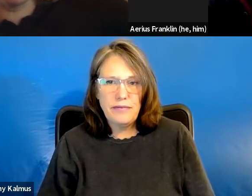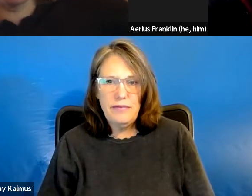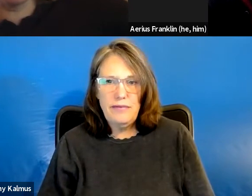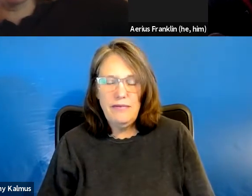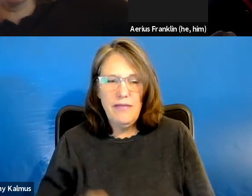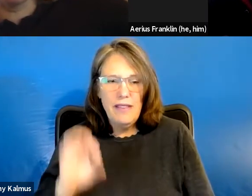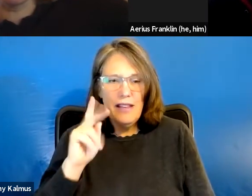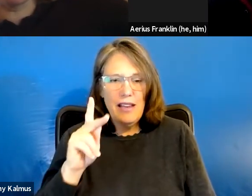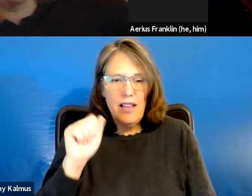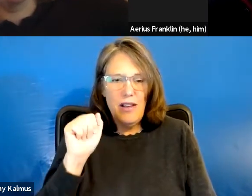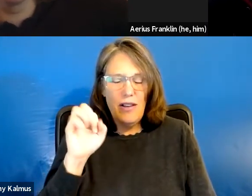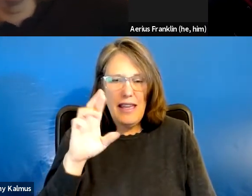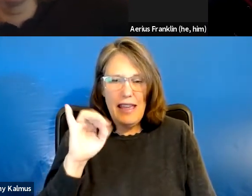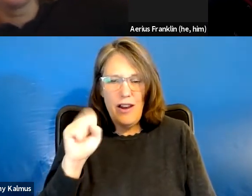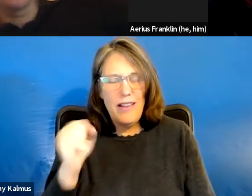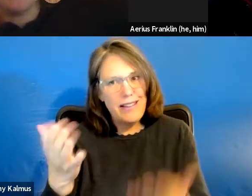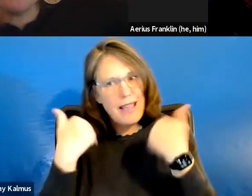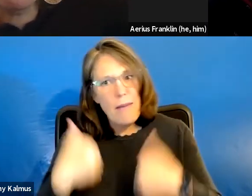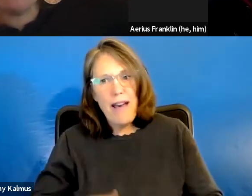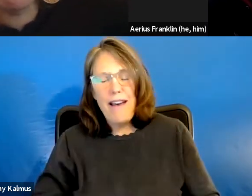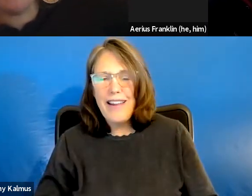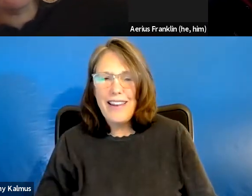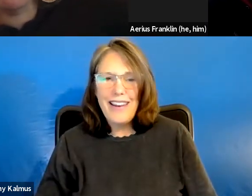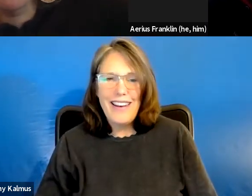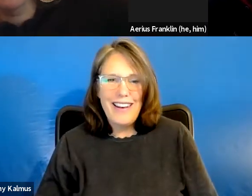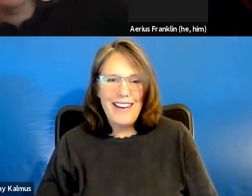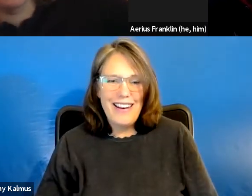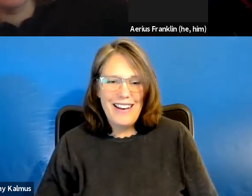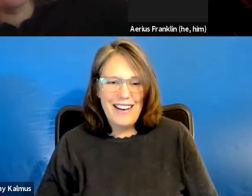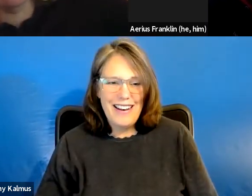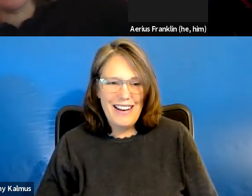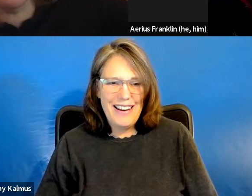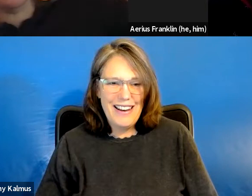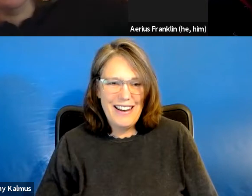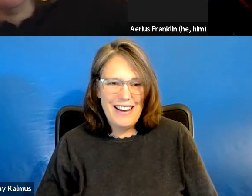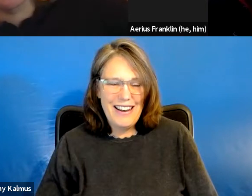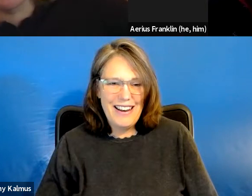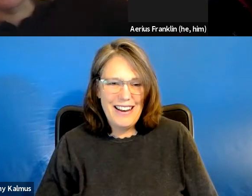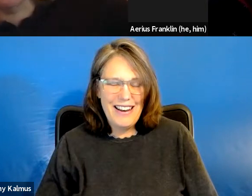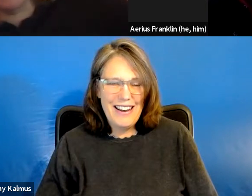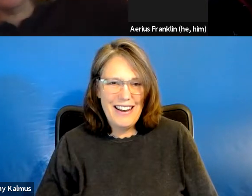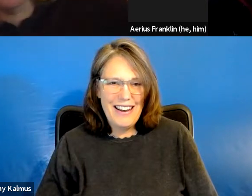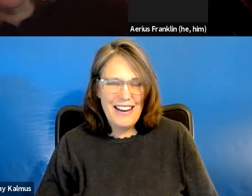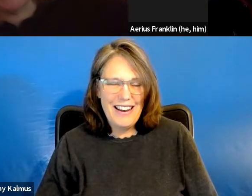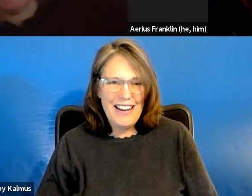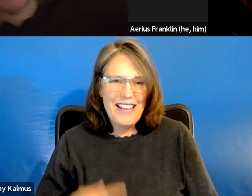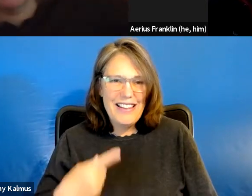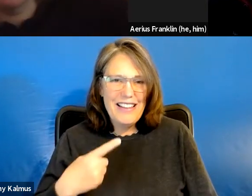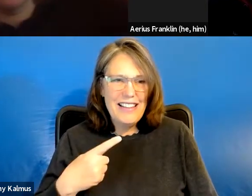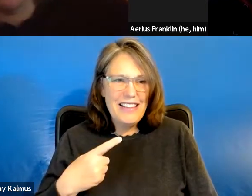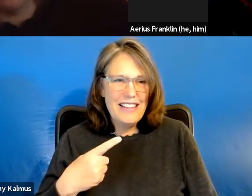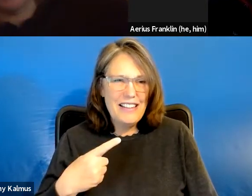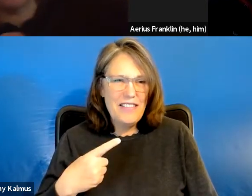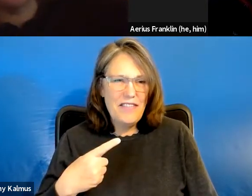All right, Arius, come on. I know. Government, Come on, guys. government for you, title